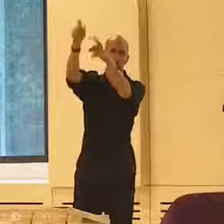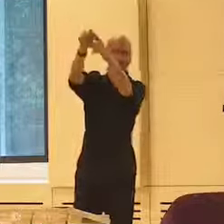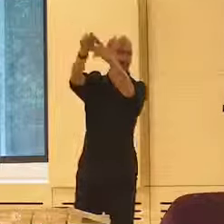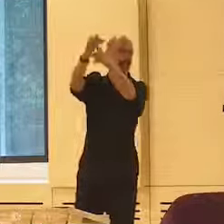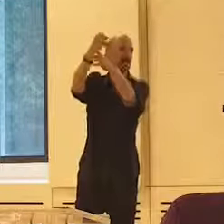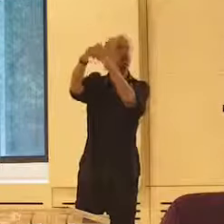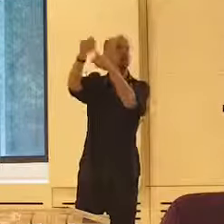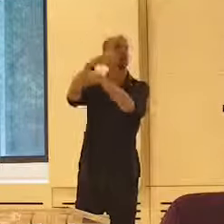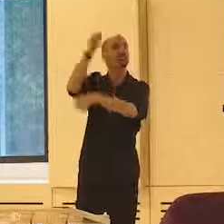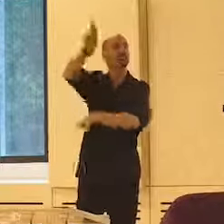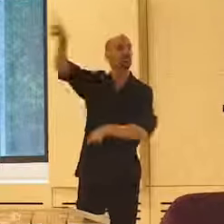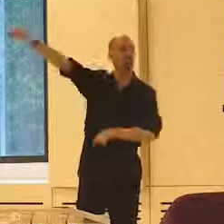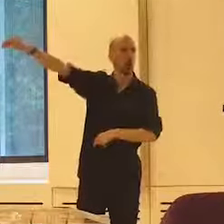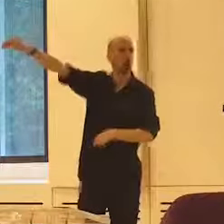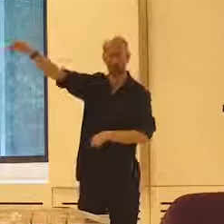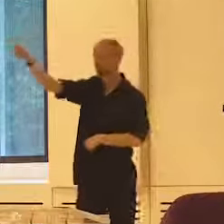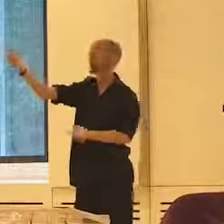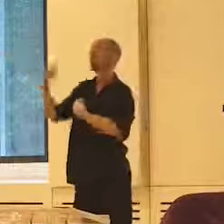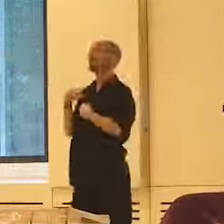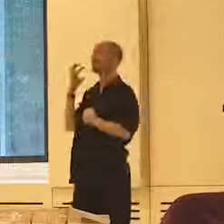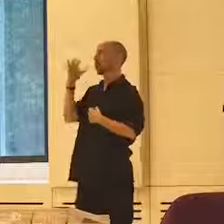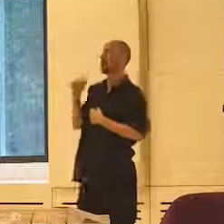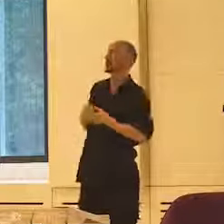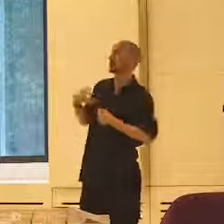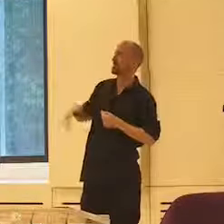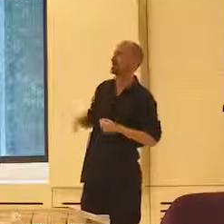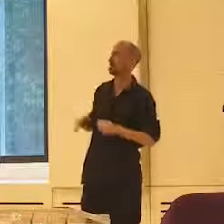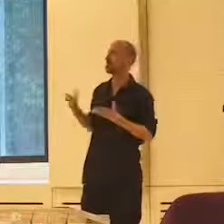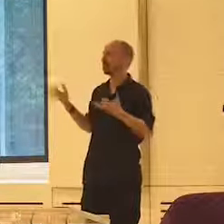it's all passed on, the information goes to the circle and the